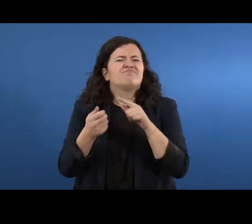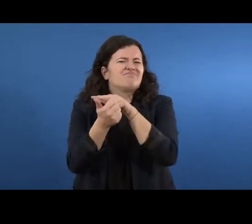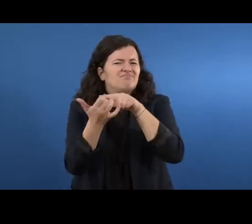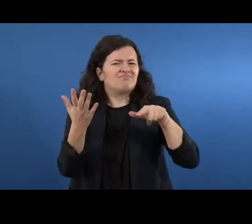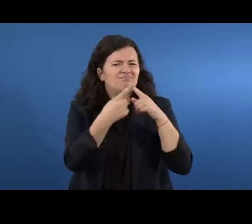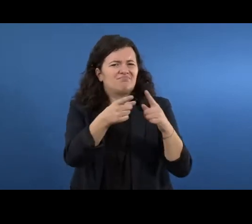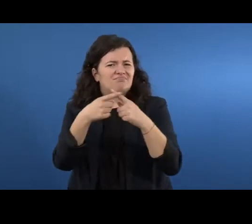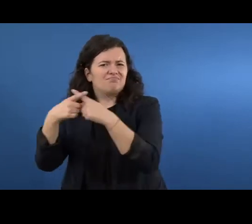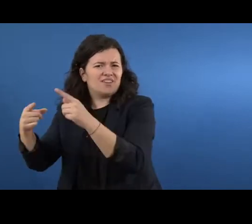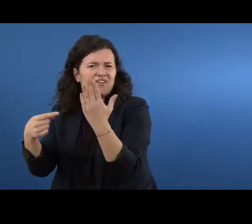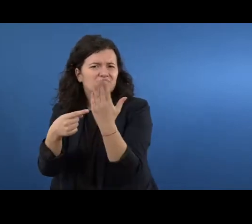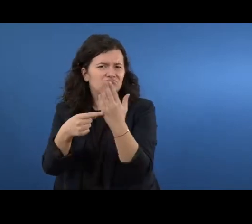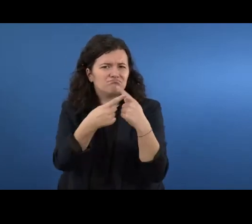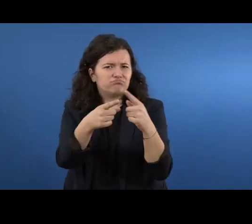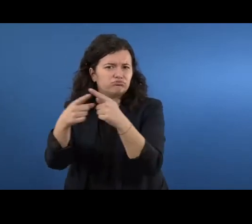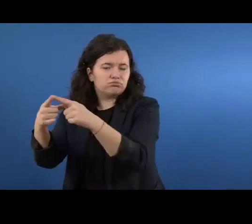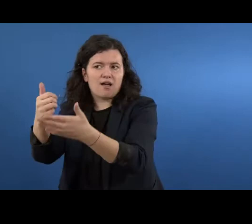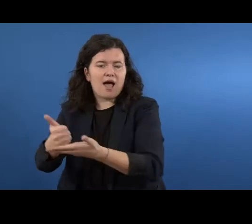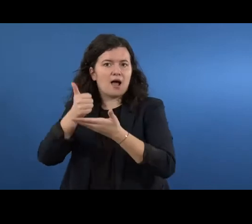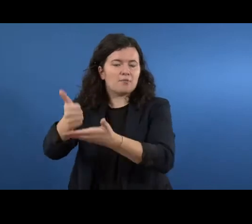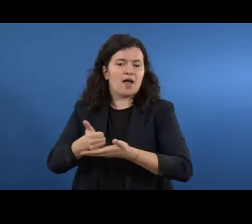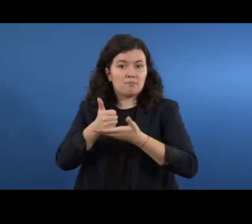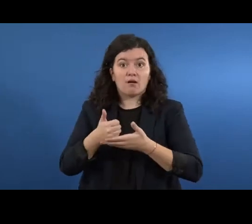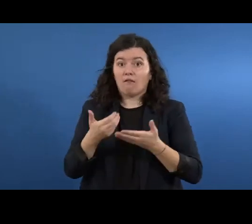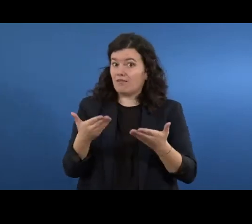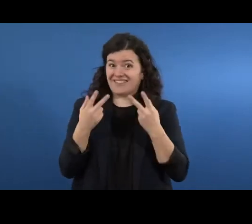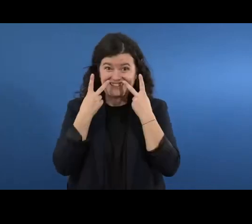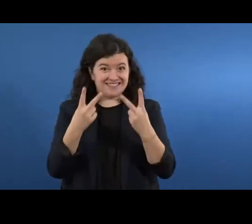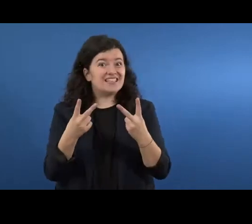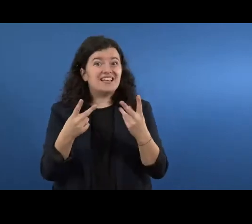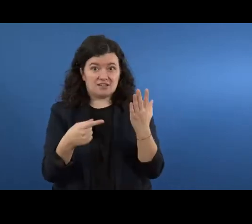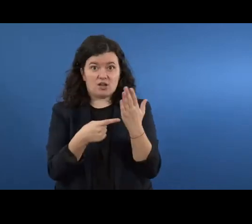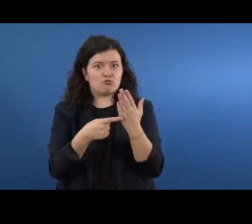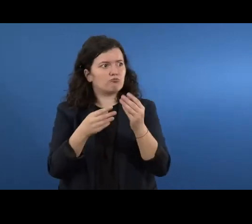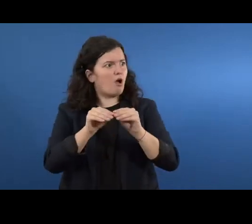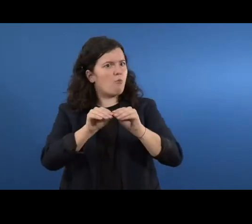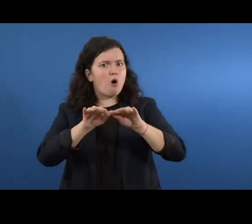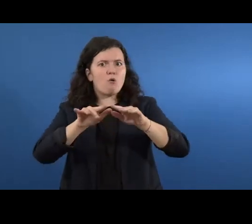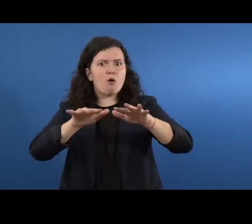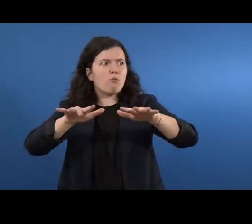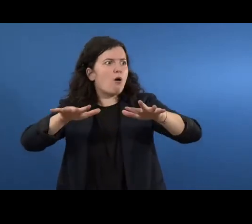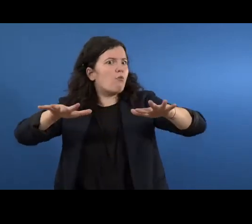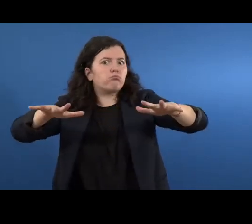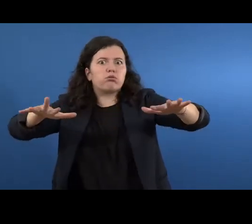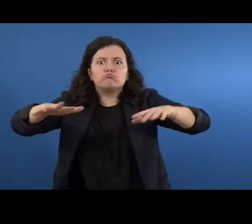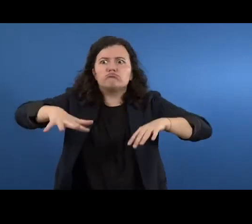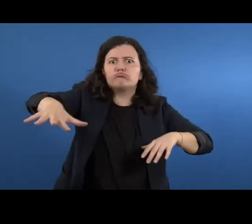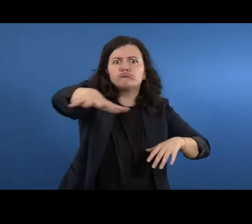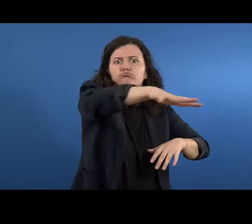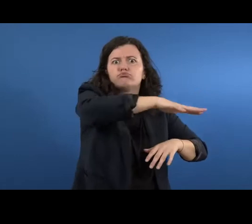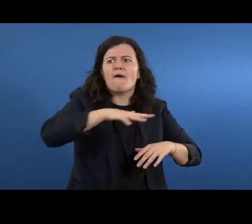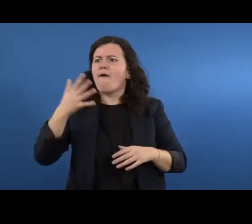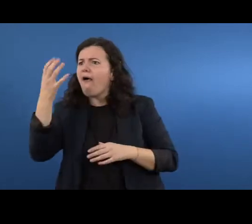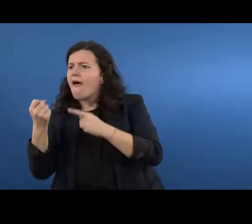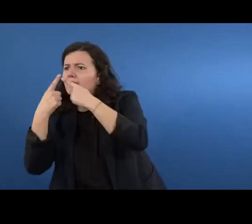And although those technologies are now expanding in the marketplace, benefiting from the recent